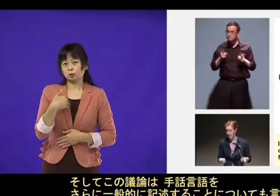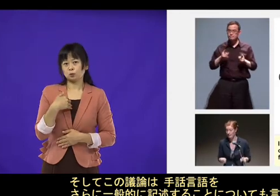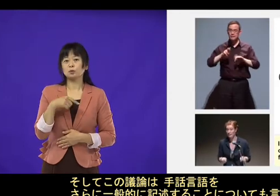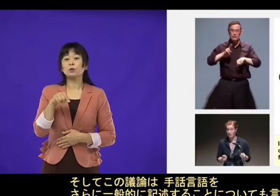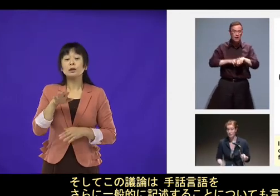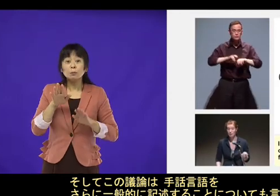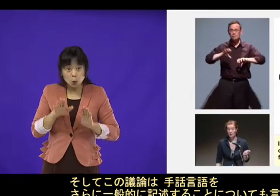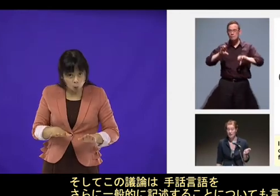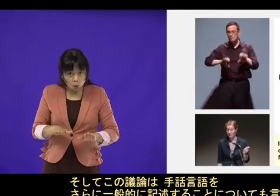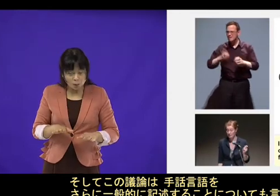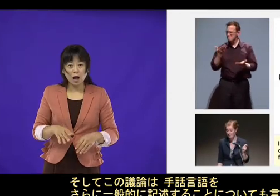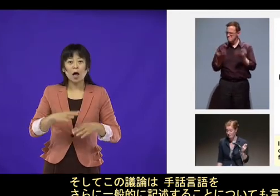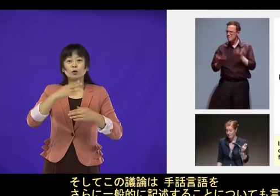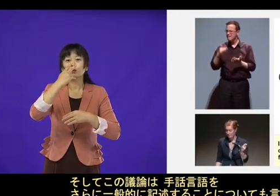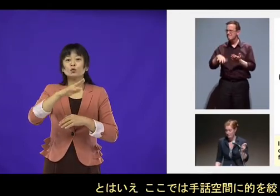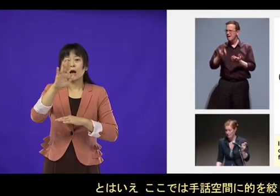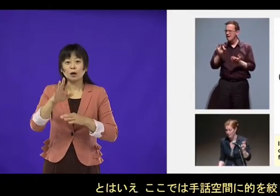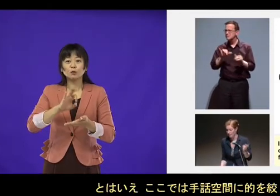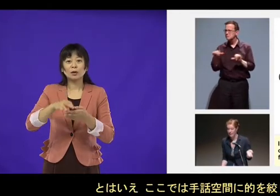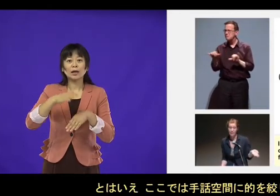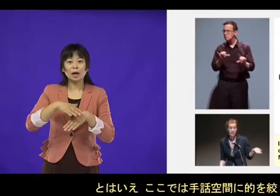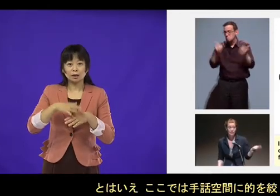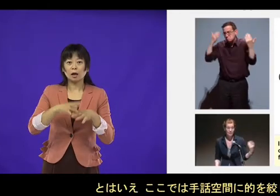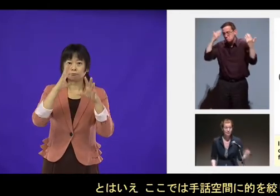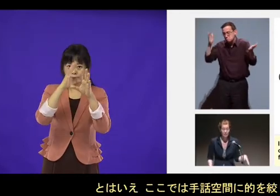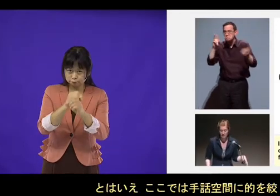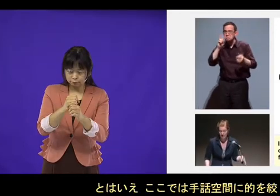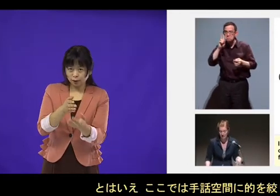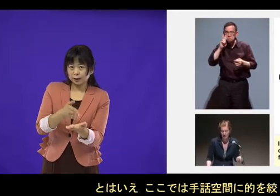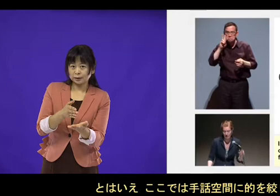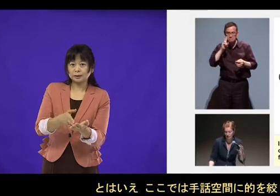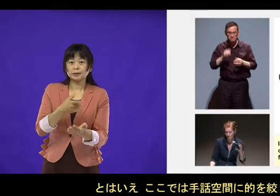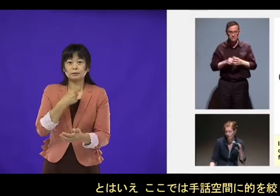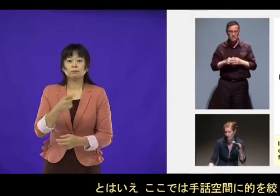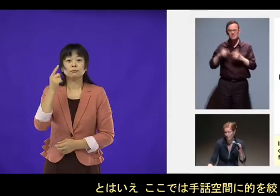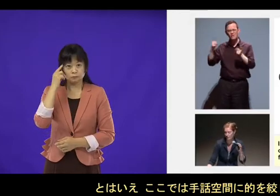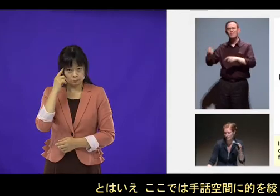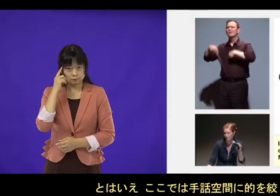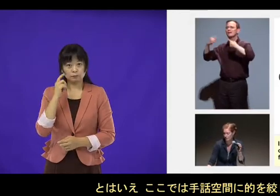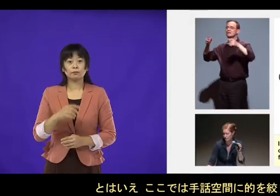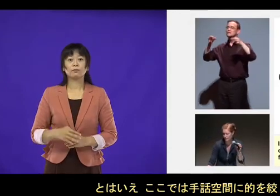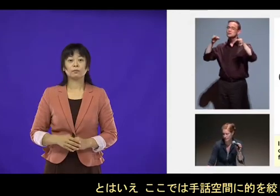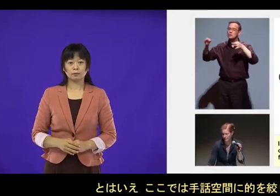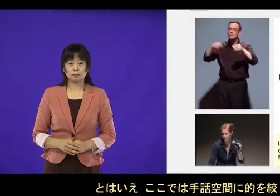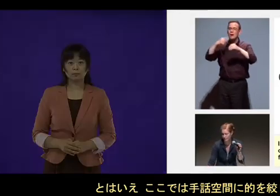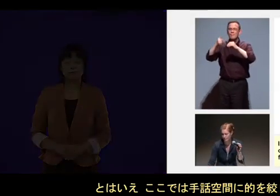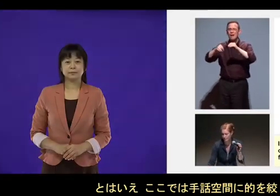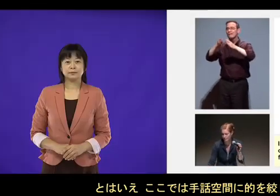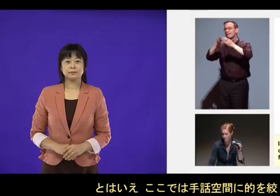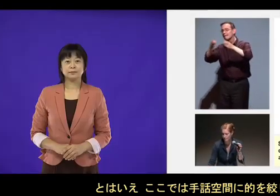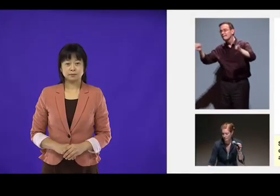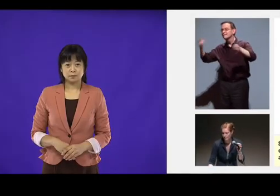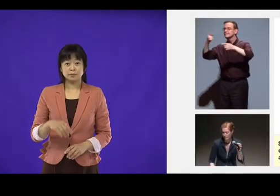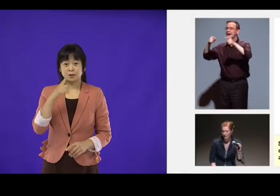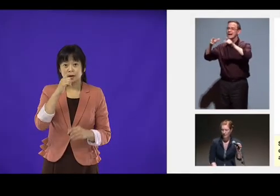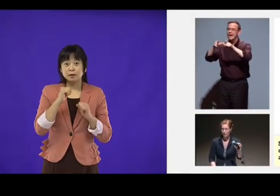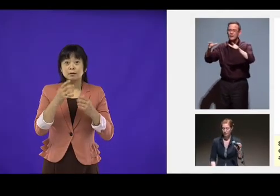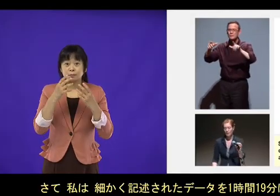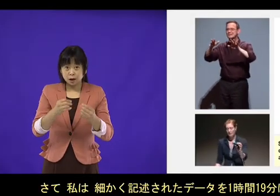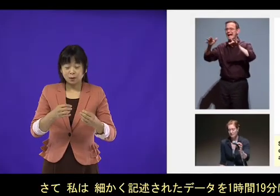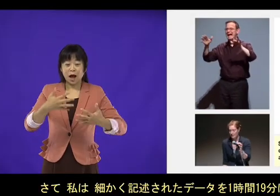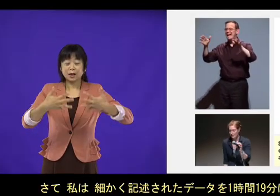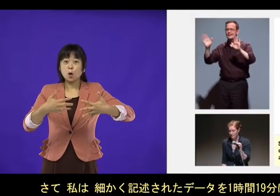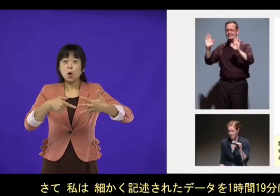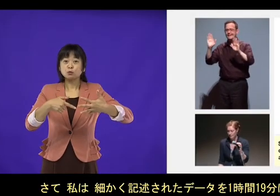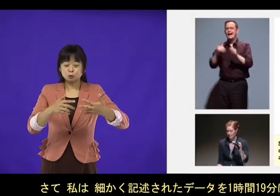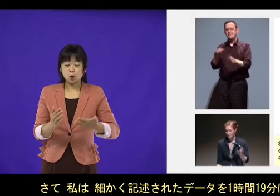description of sign languages more generally, but I'm focusing here on the uses of signing space. So